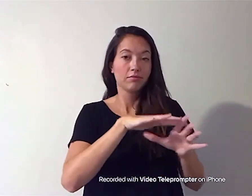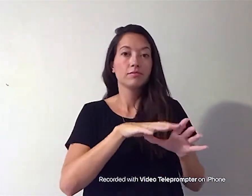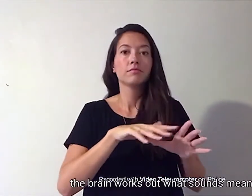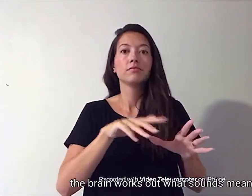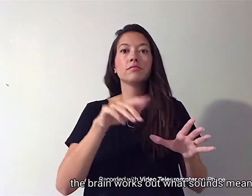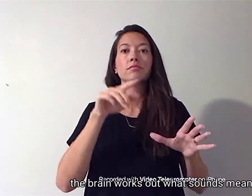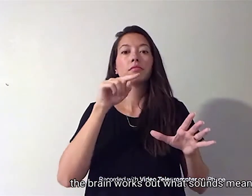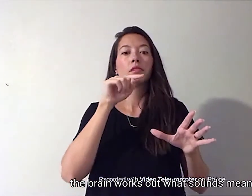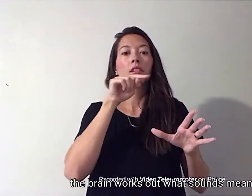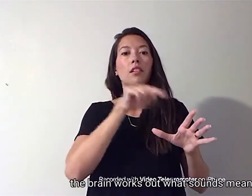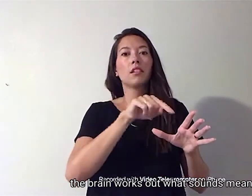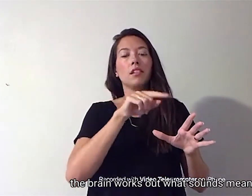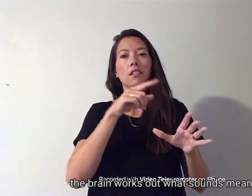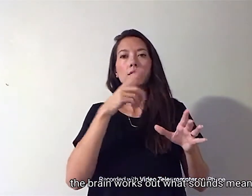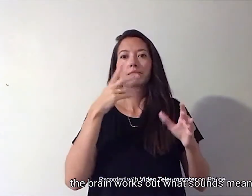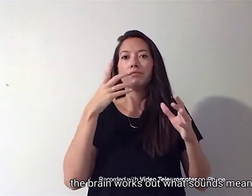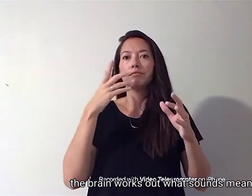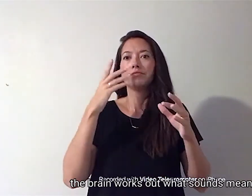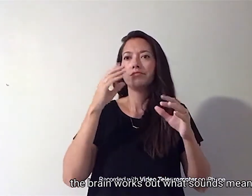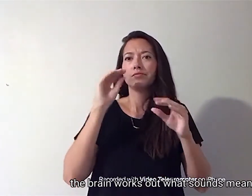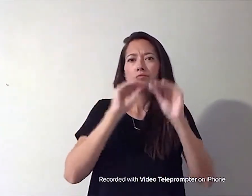the brain works out what sounds mean.